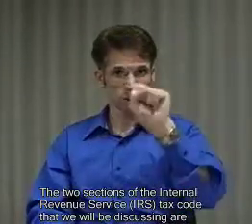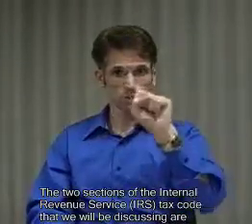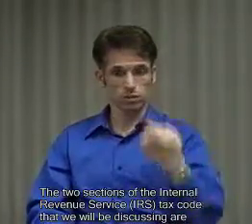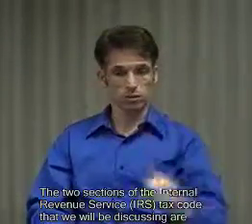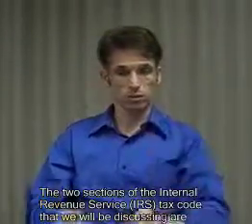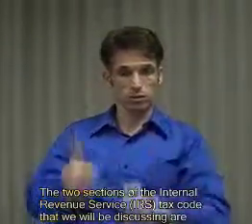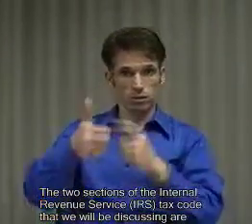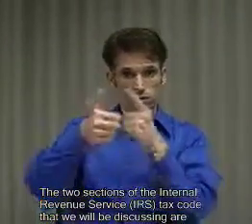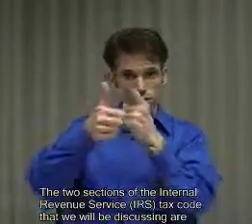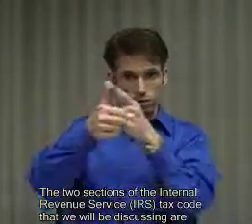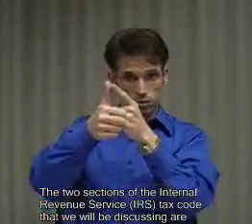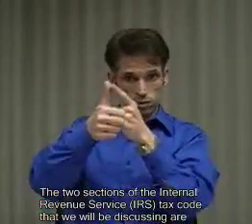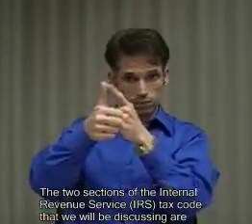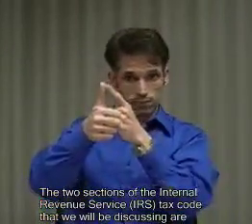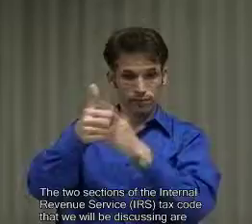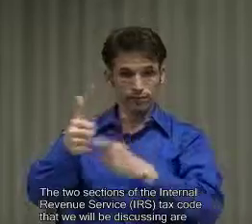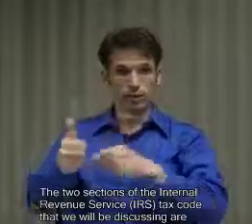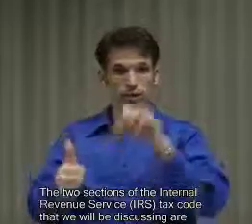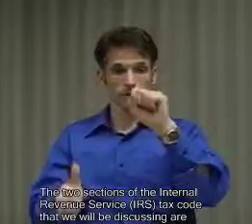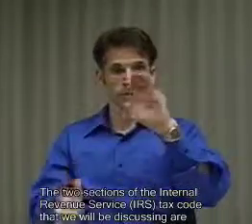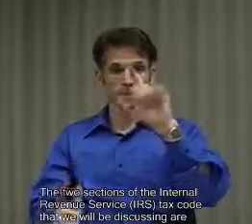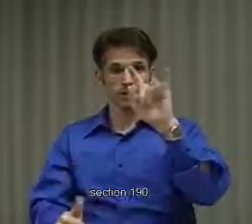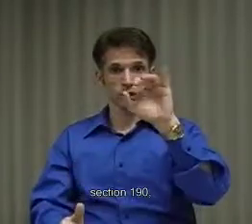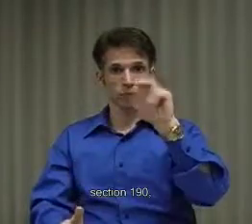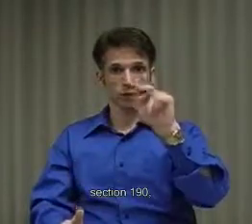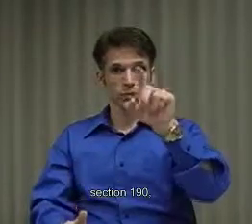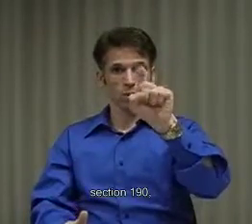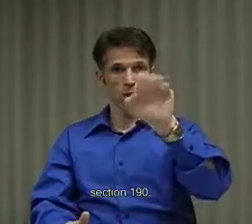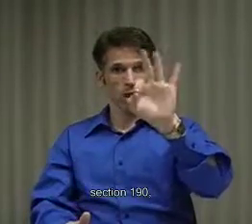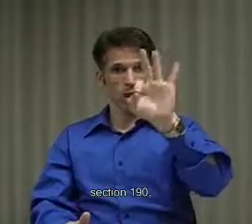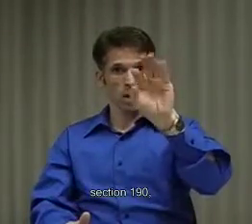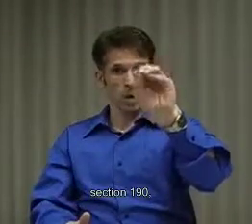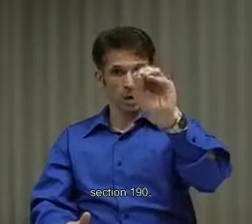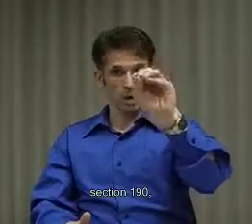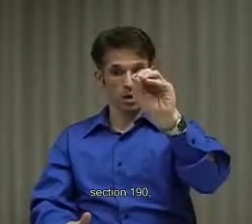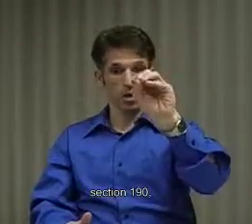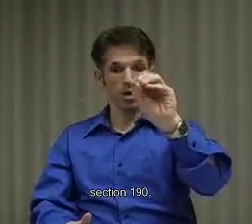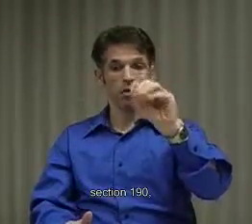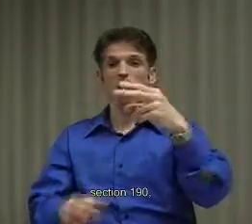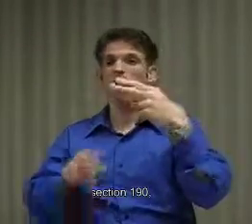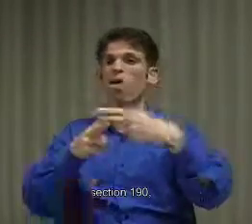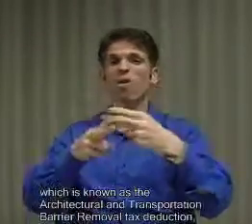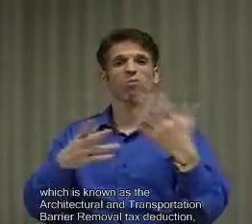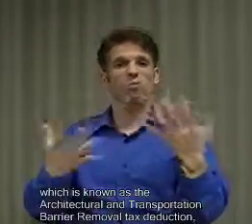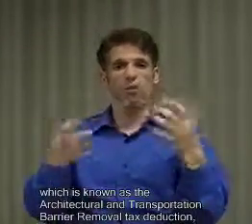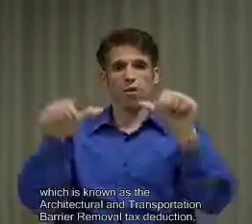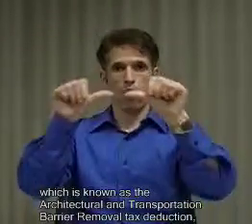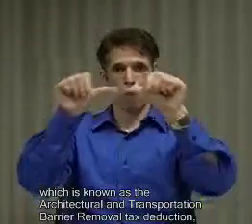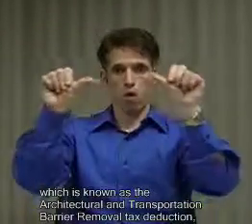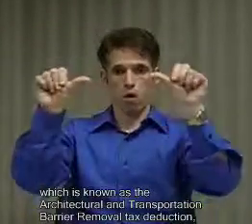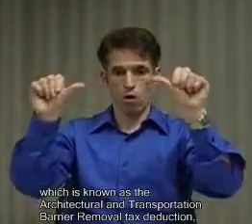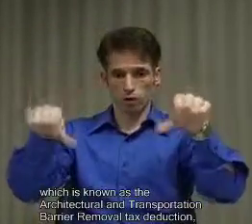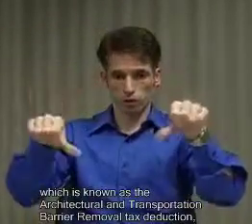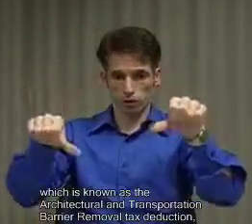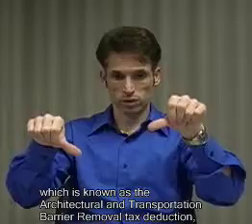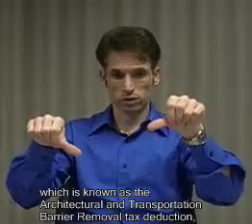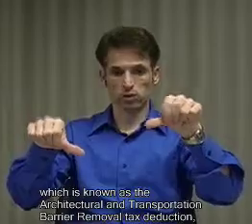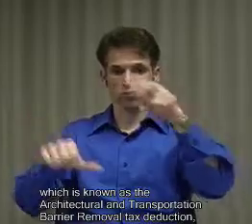IRS tax code that we will be discussing are Section 190, which is known as the Architectural